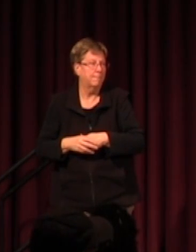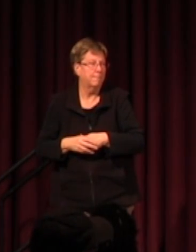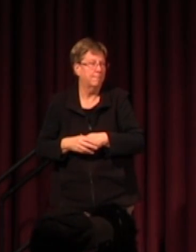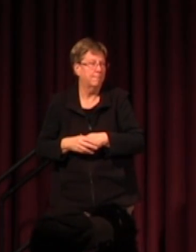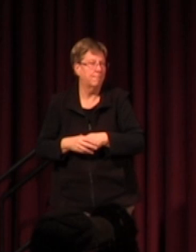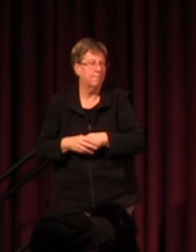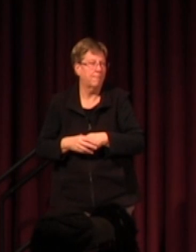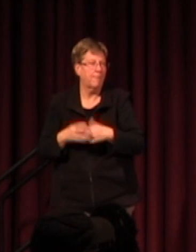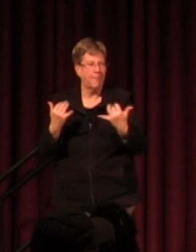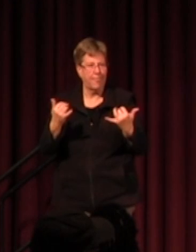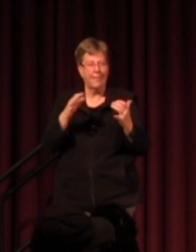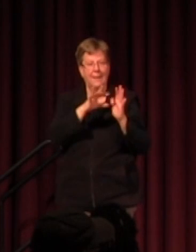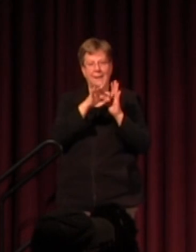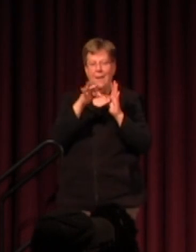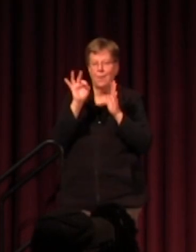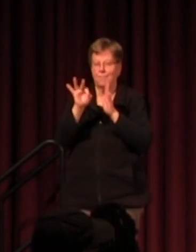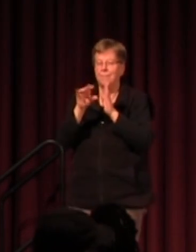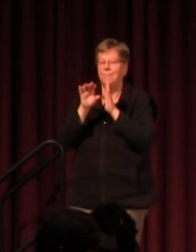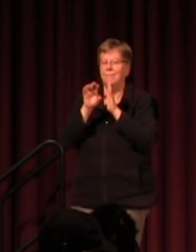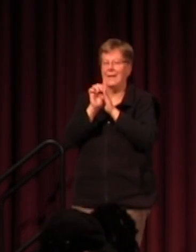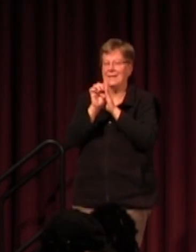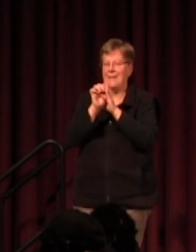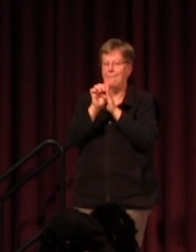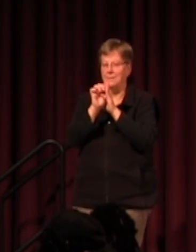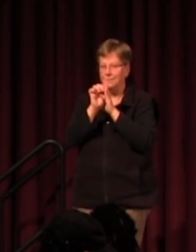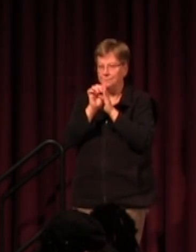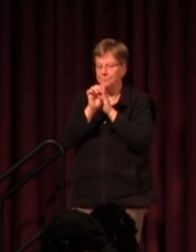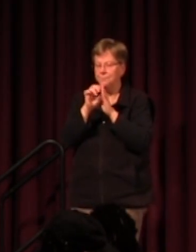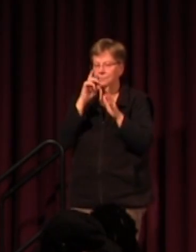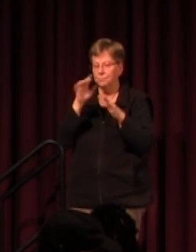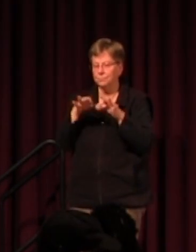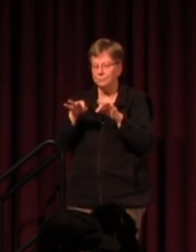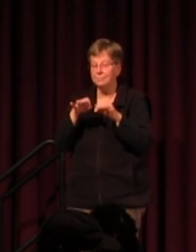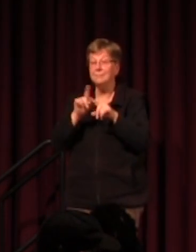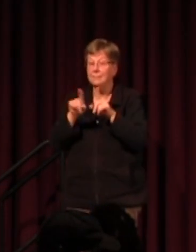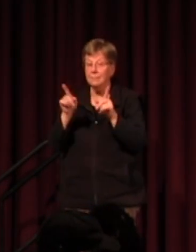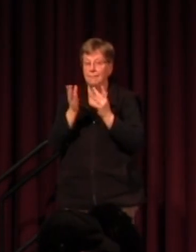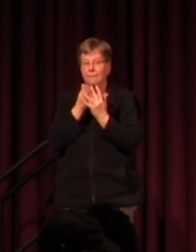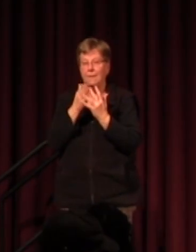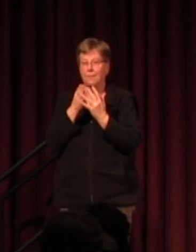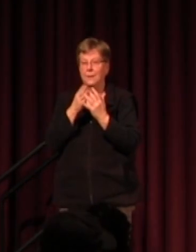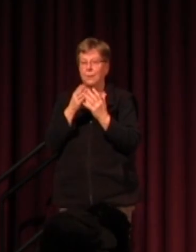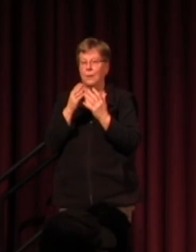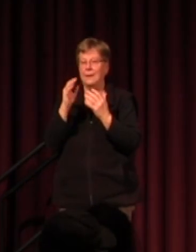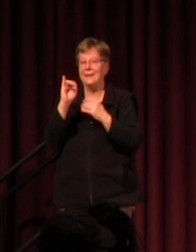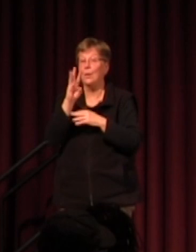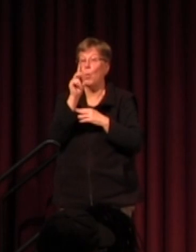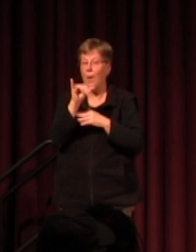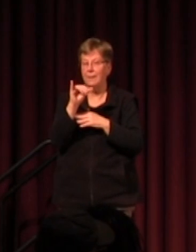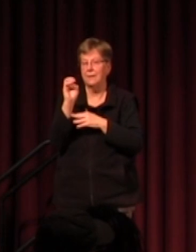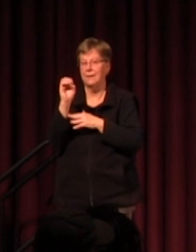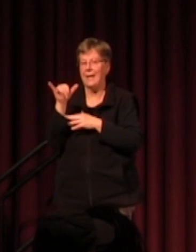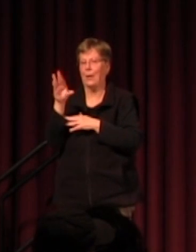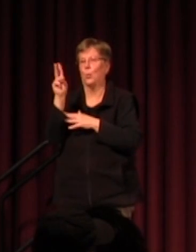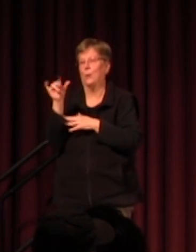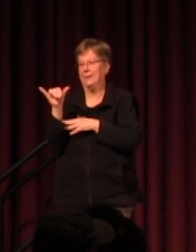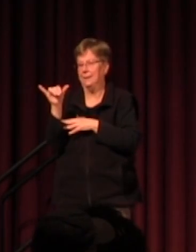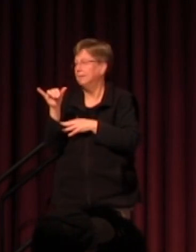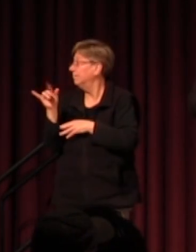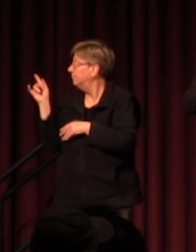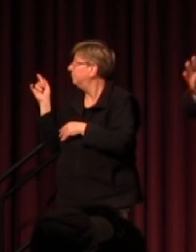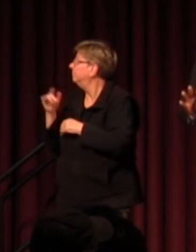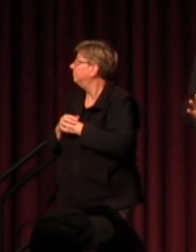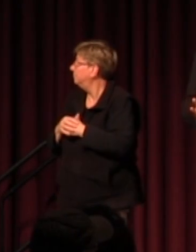an example that's super popular in terms of describing the difference between equality and equity. This is a pretty common thing